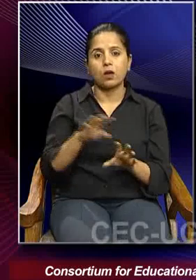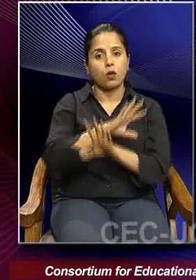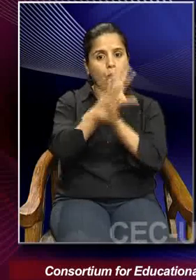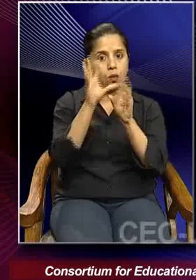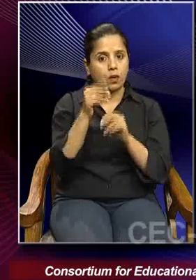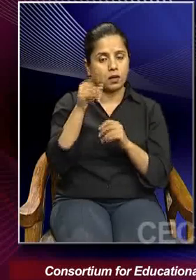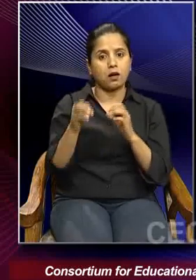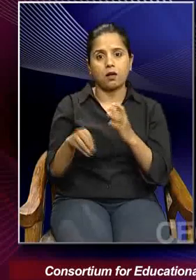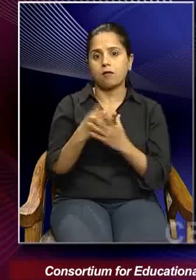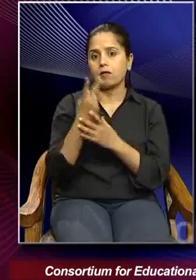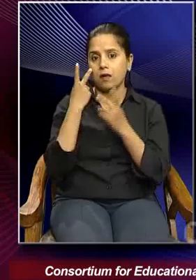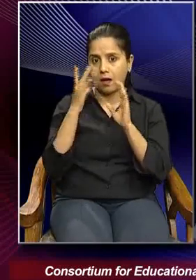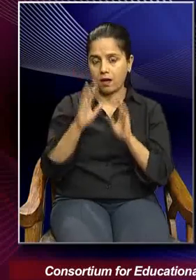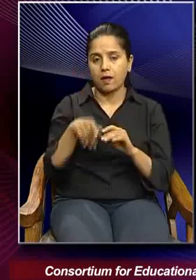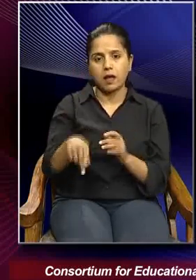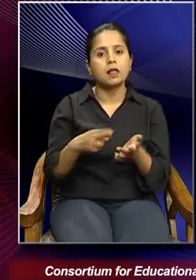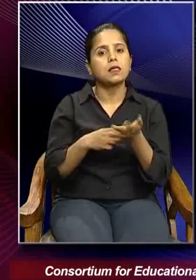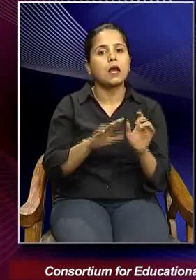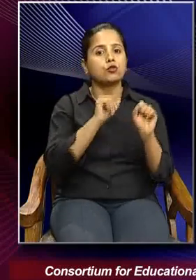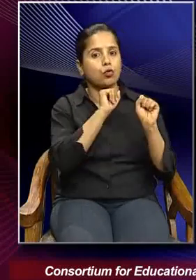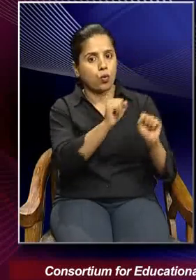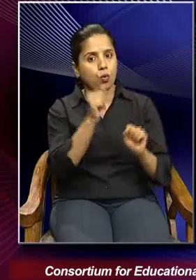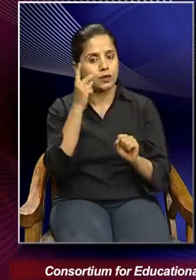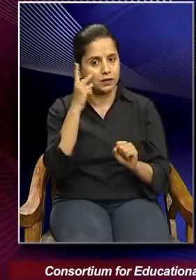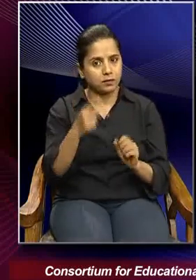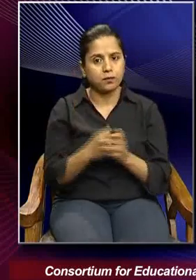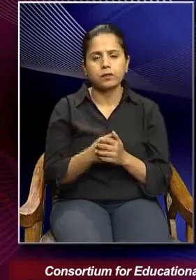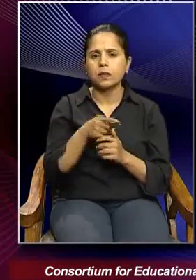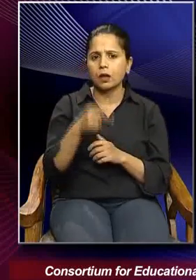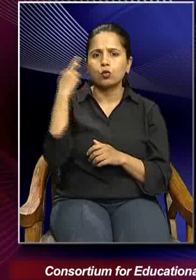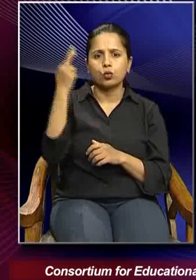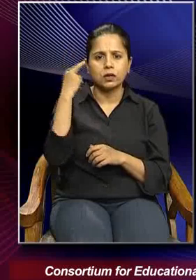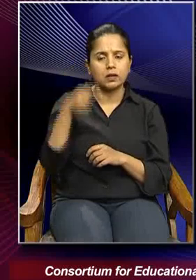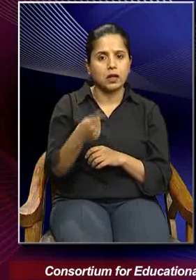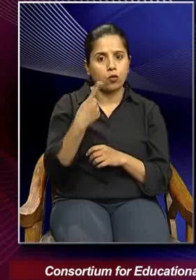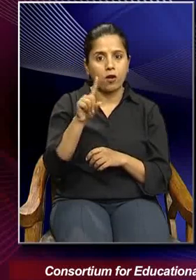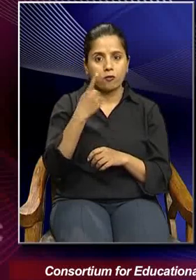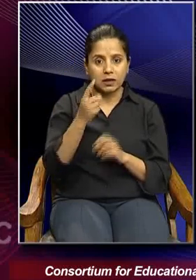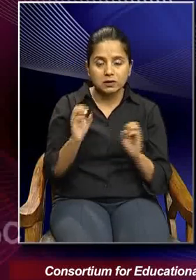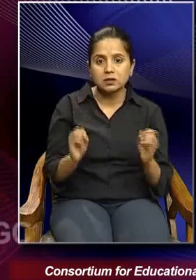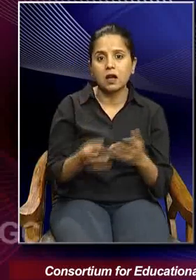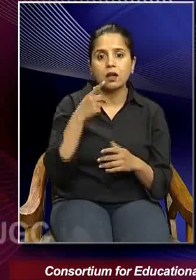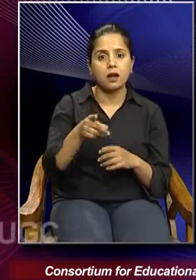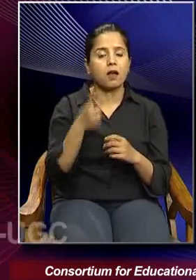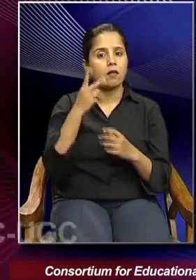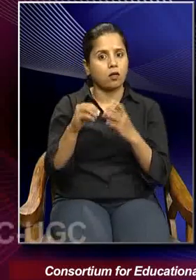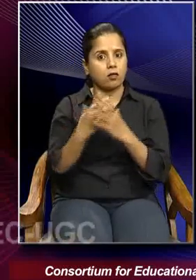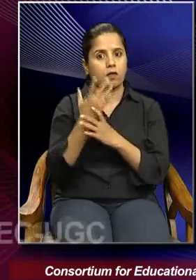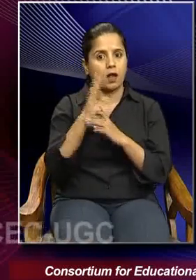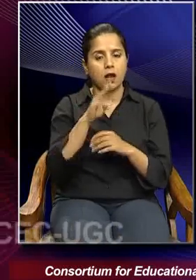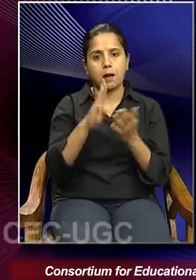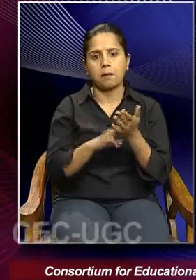entire evolution of Prakriti, therefore, right from the first evolute, the